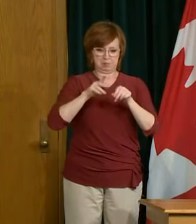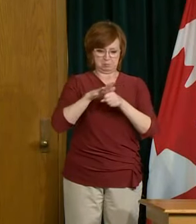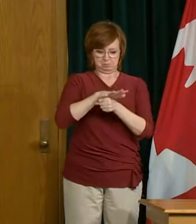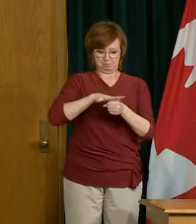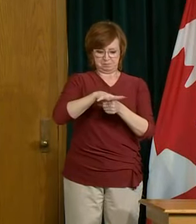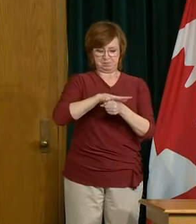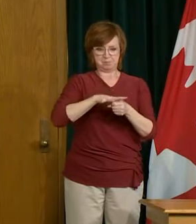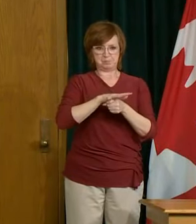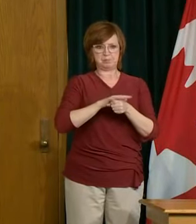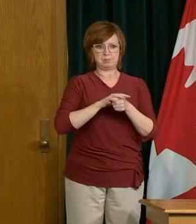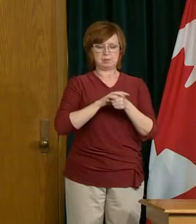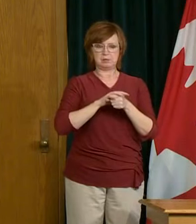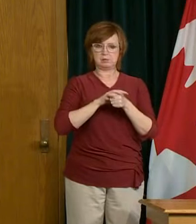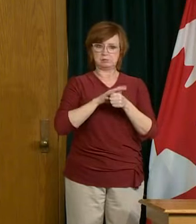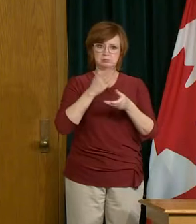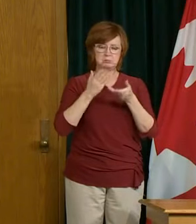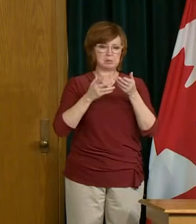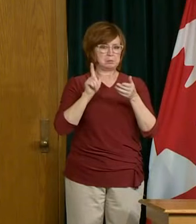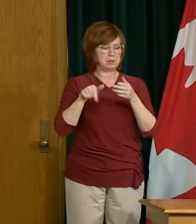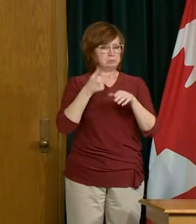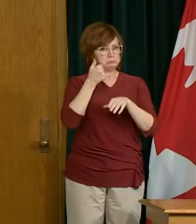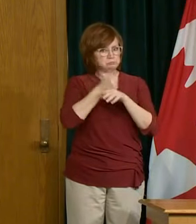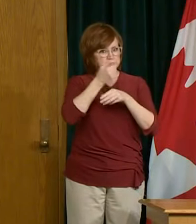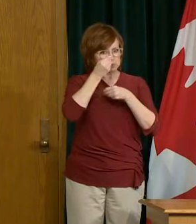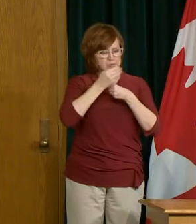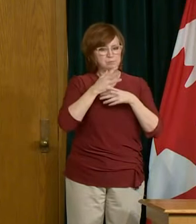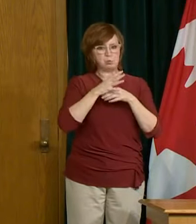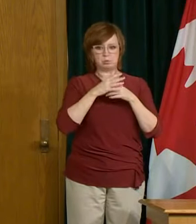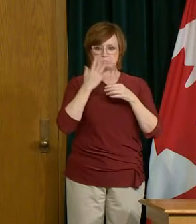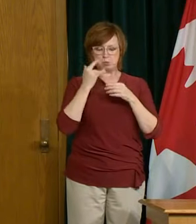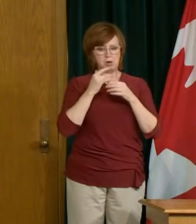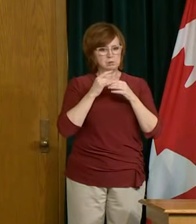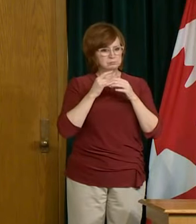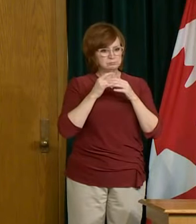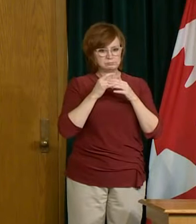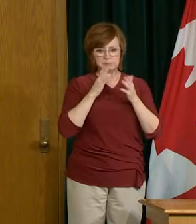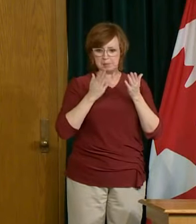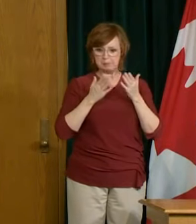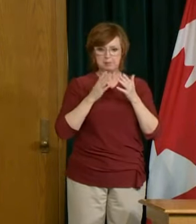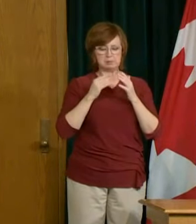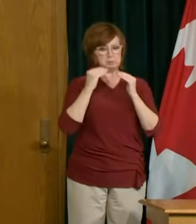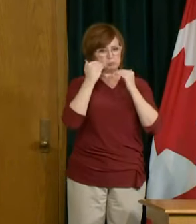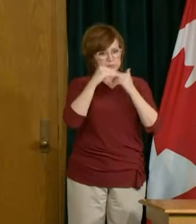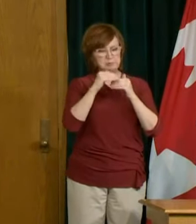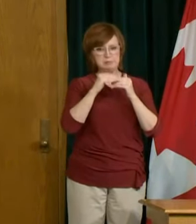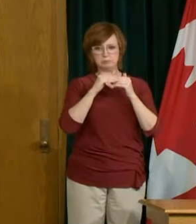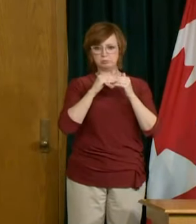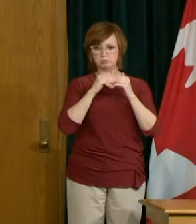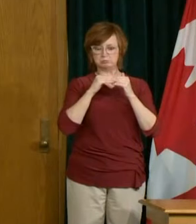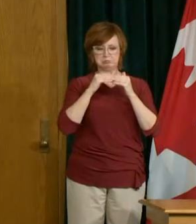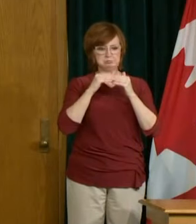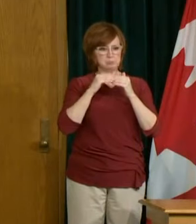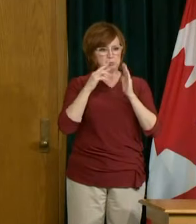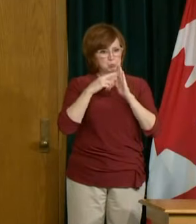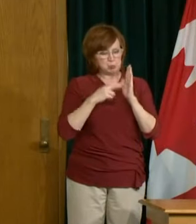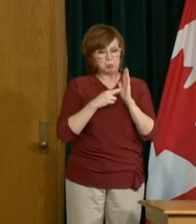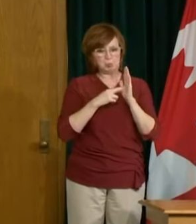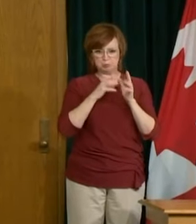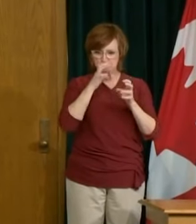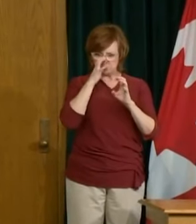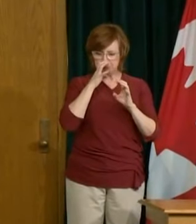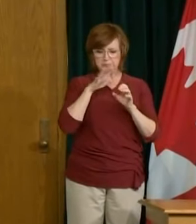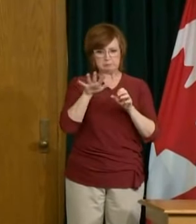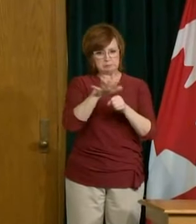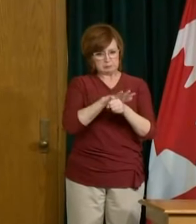put in place again for a limited period of time in a limited geographical area because of an outbreak. Now,